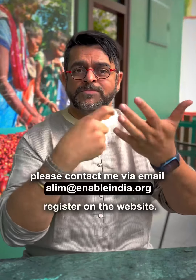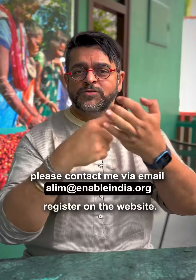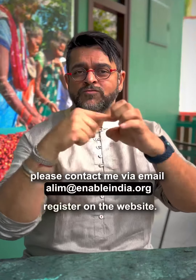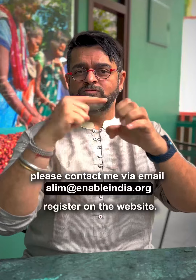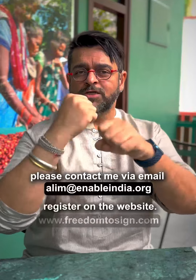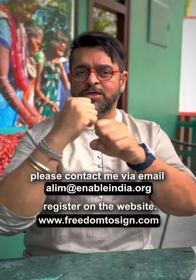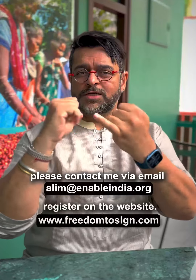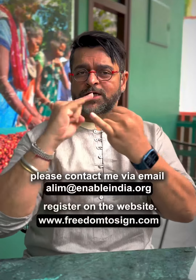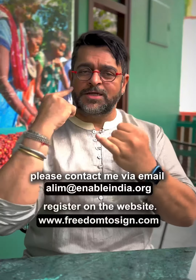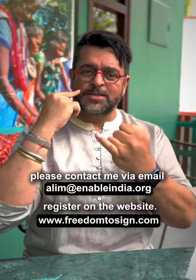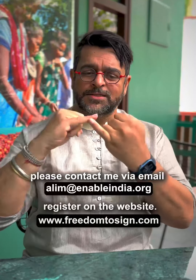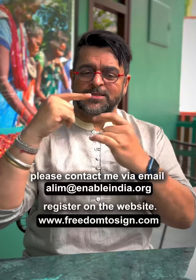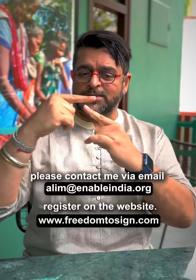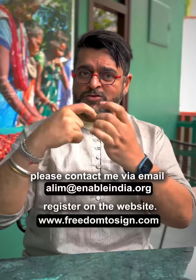alim@enableindia.org or register on the website